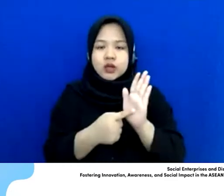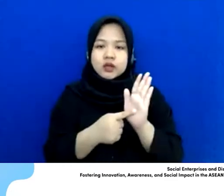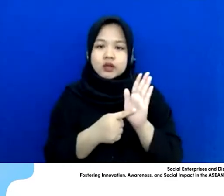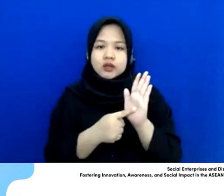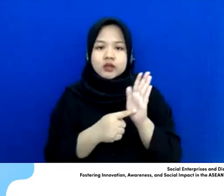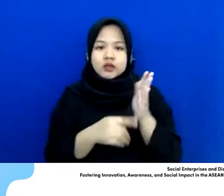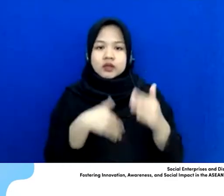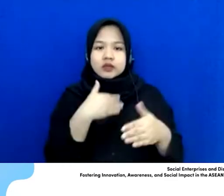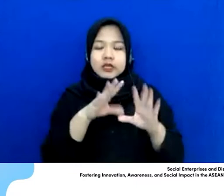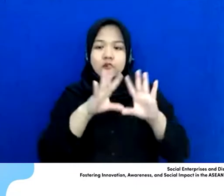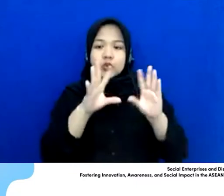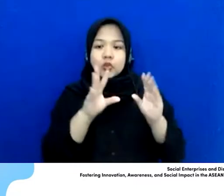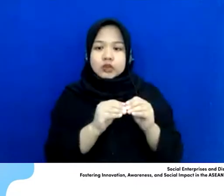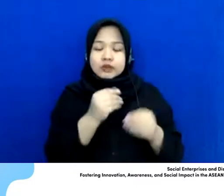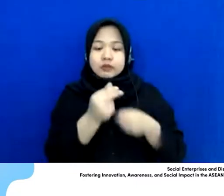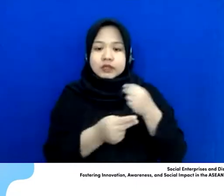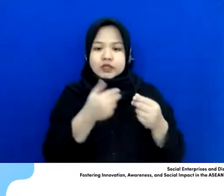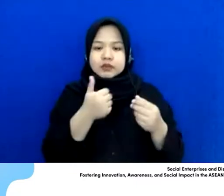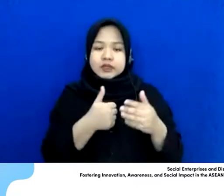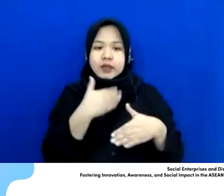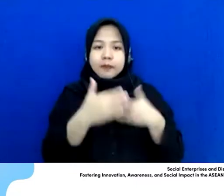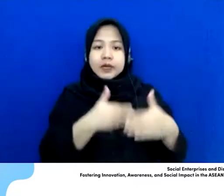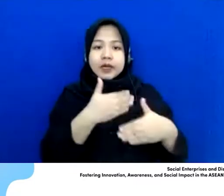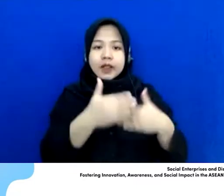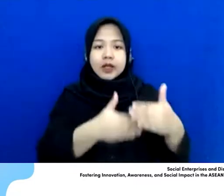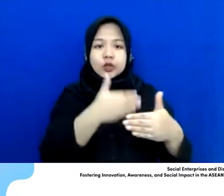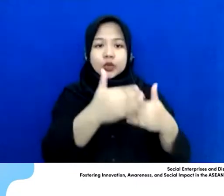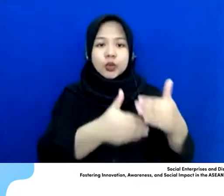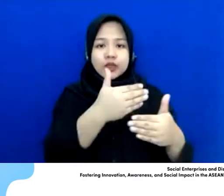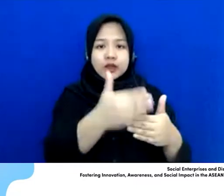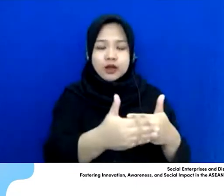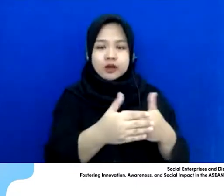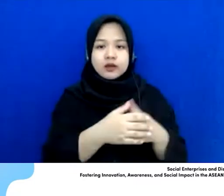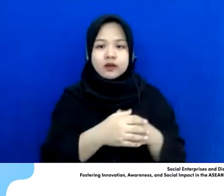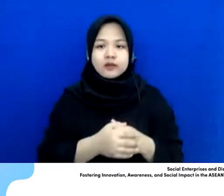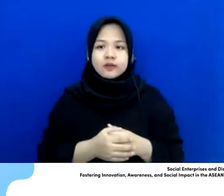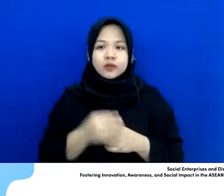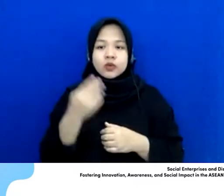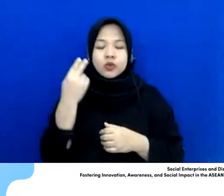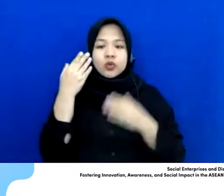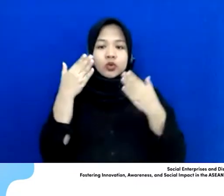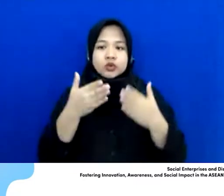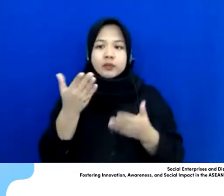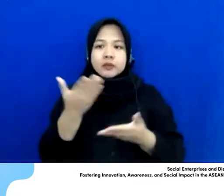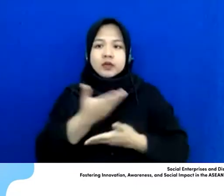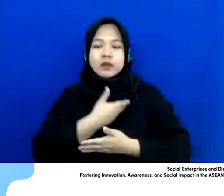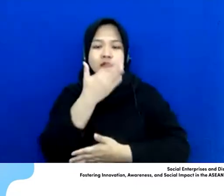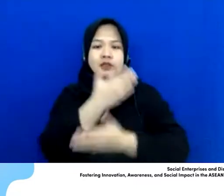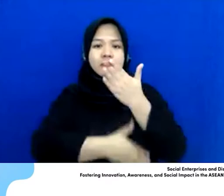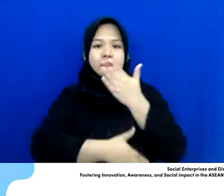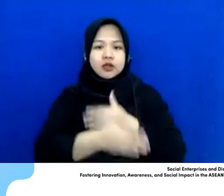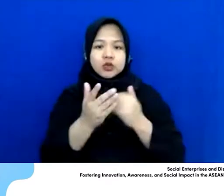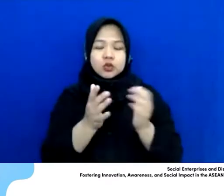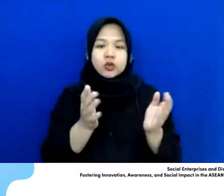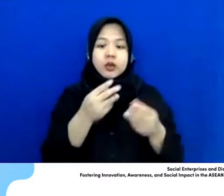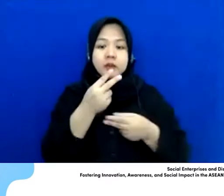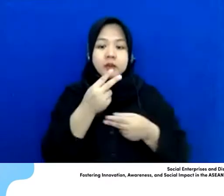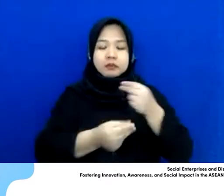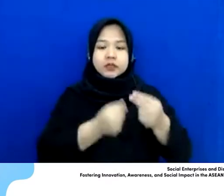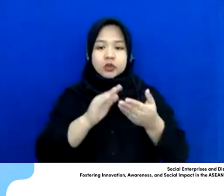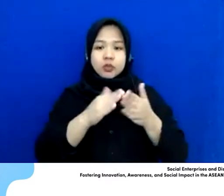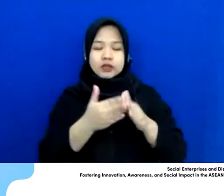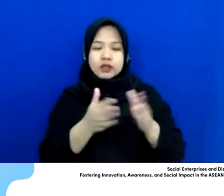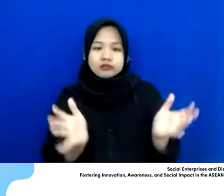of inclusive businesses to change the narrative around disability and to empower the business community